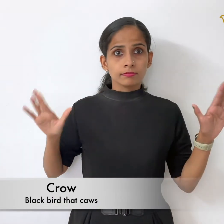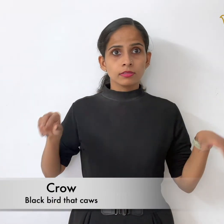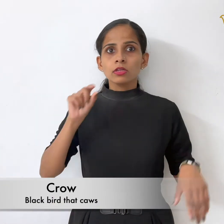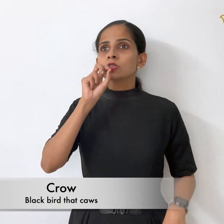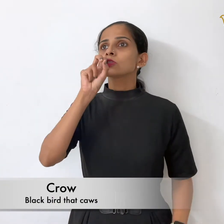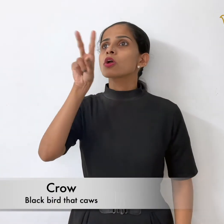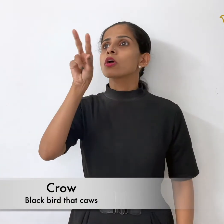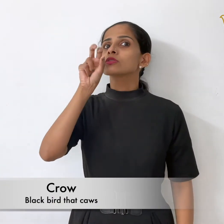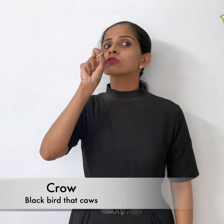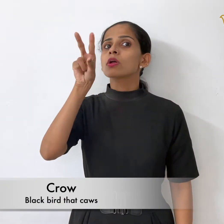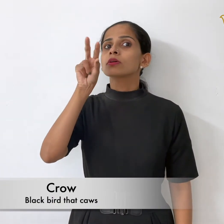Crow.